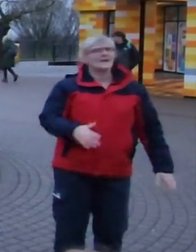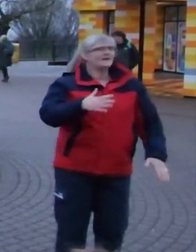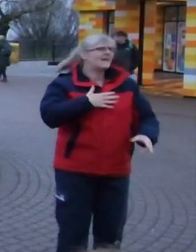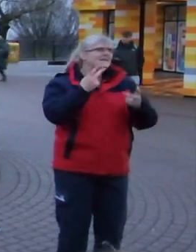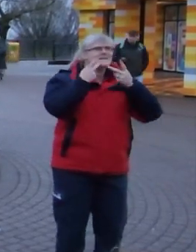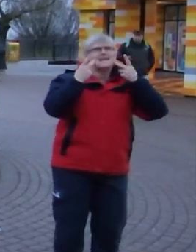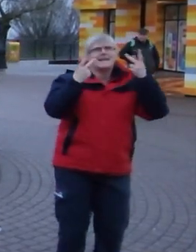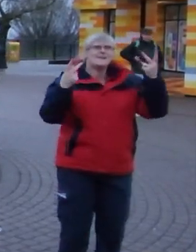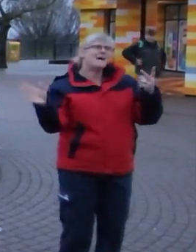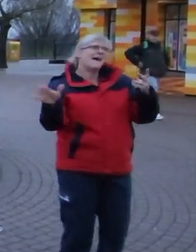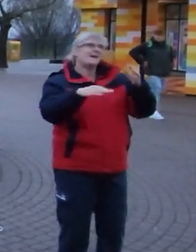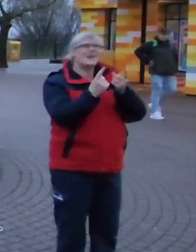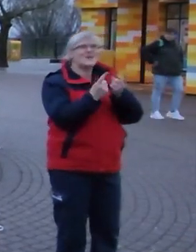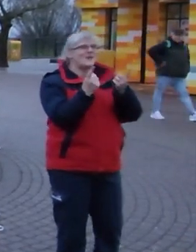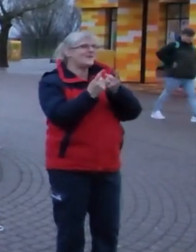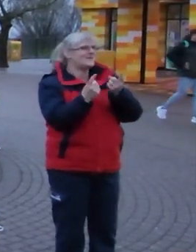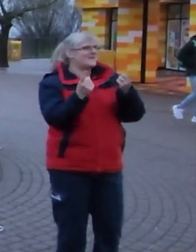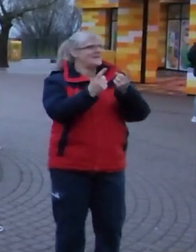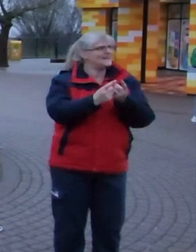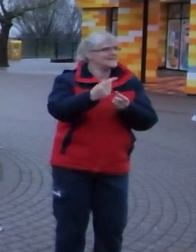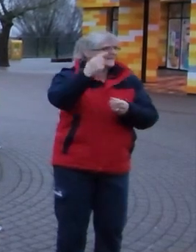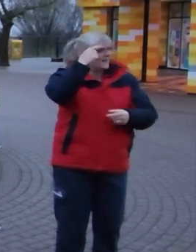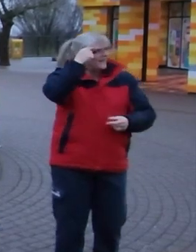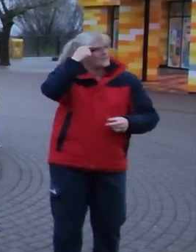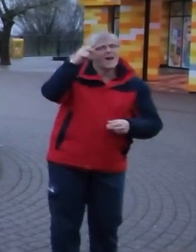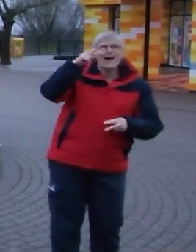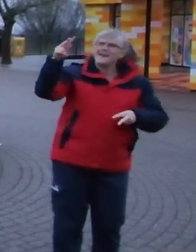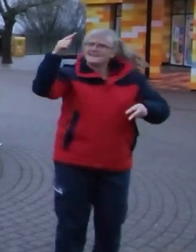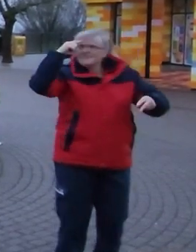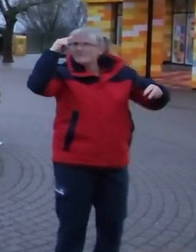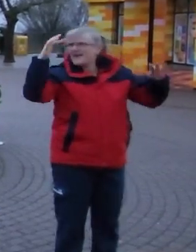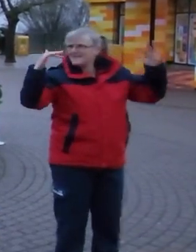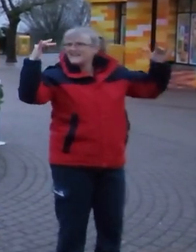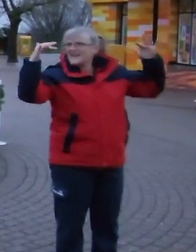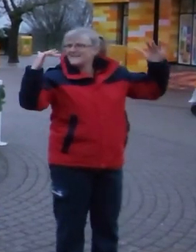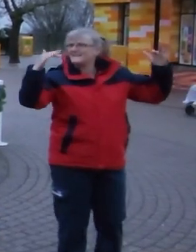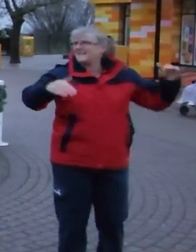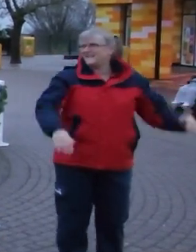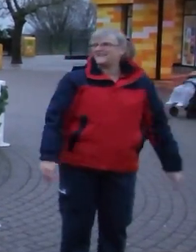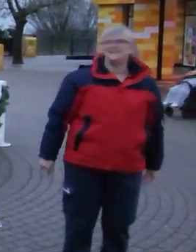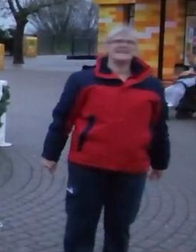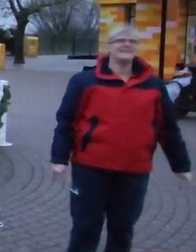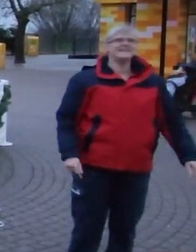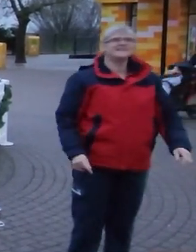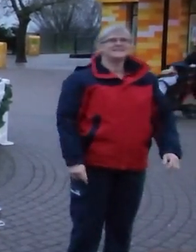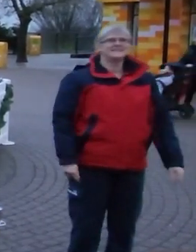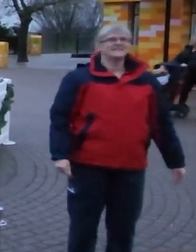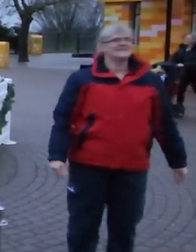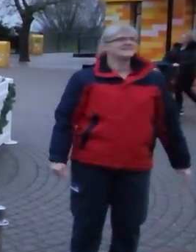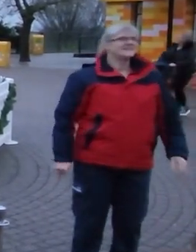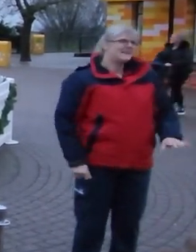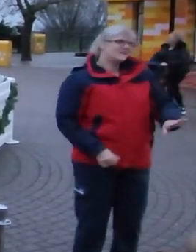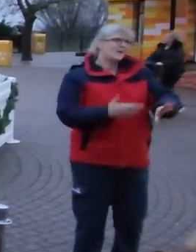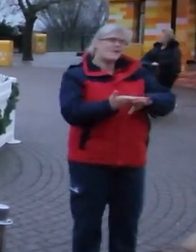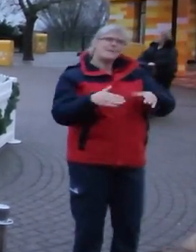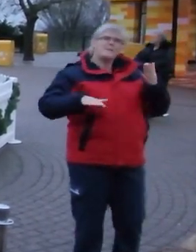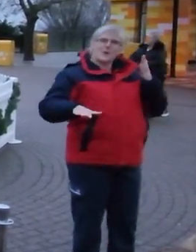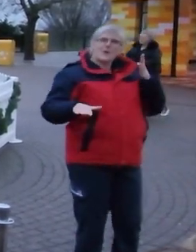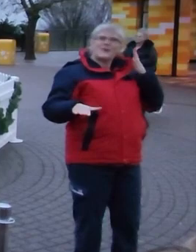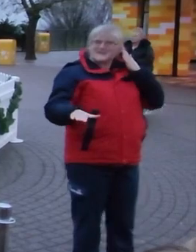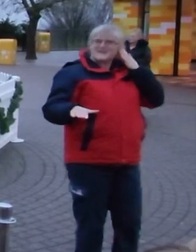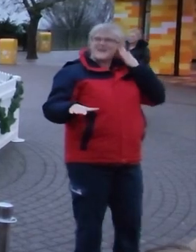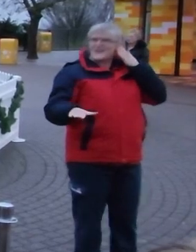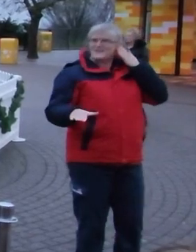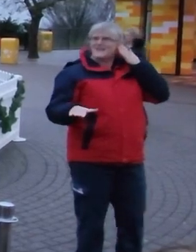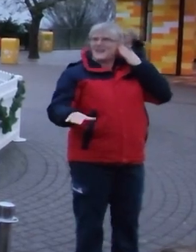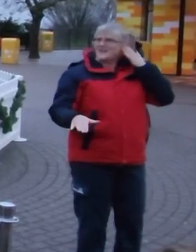I'd like to sing about all the things Your eyes and mine can't see So hop